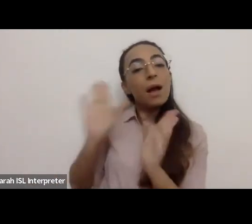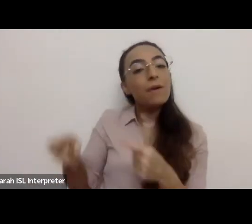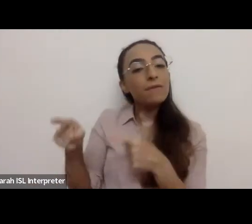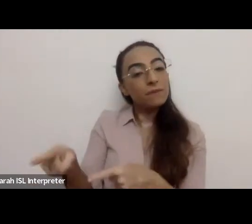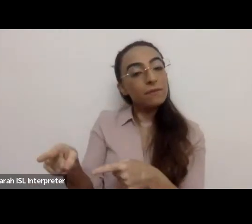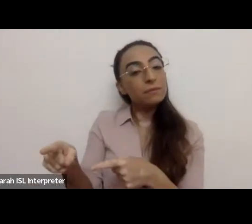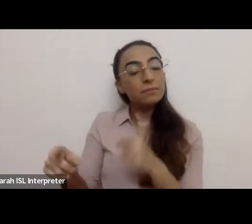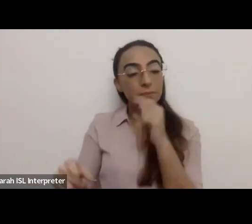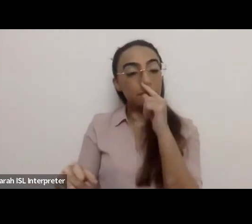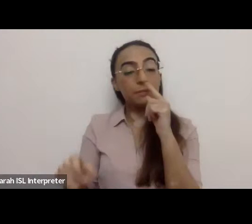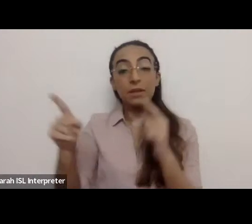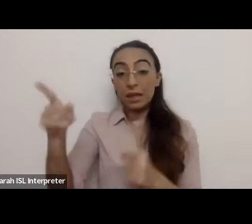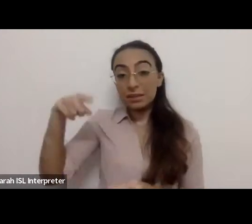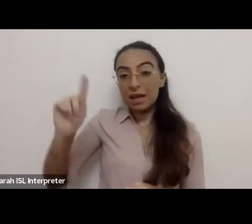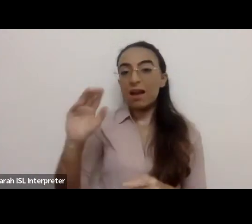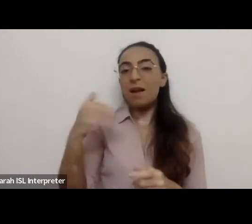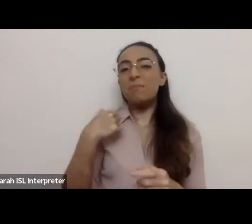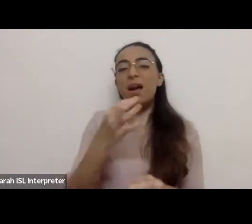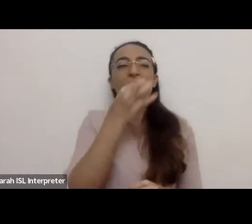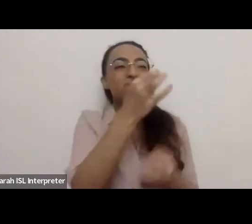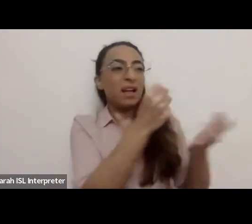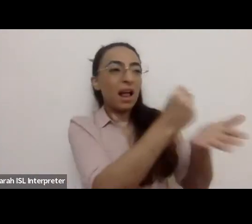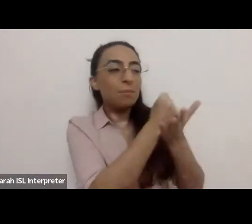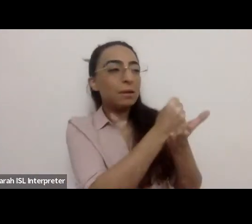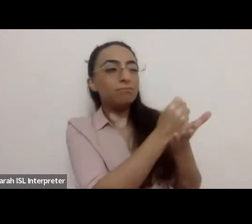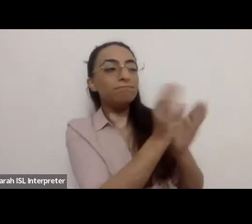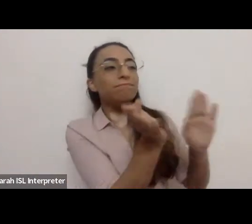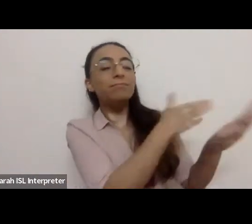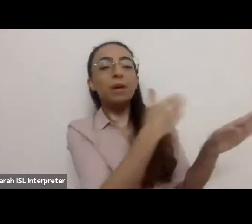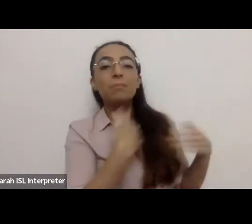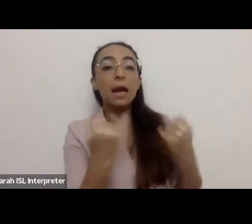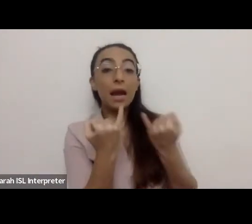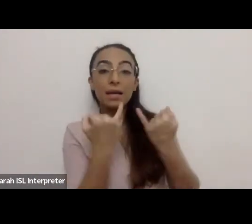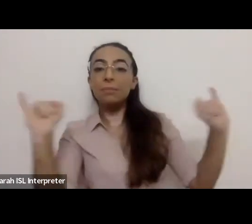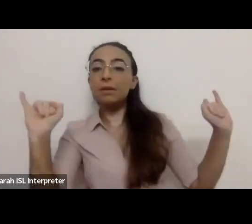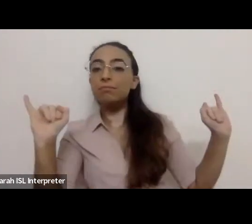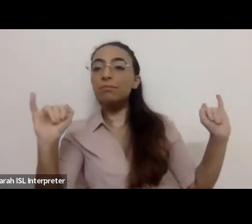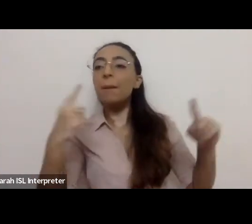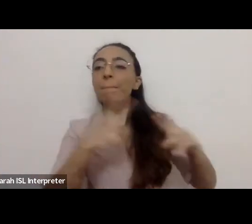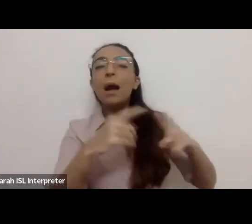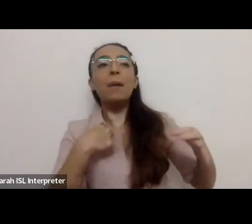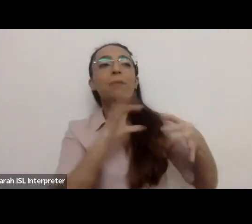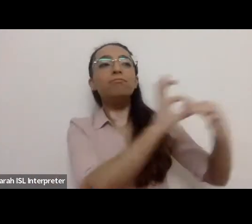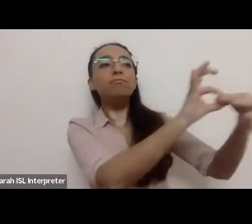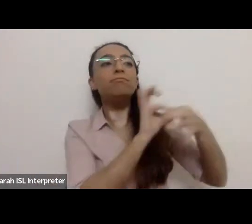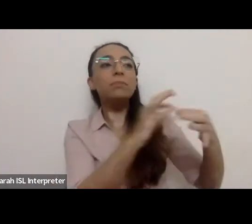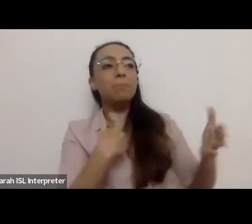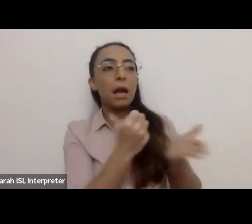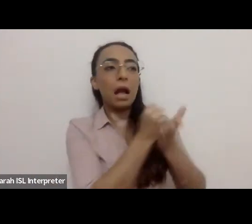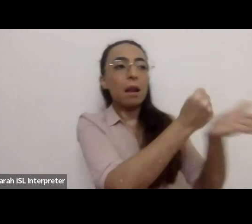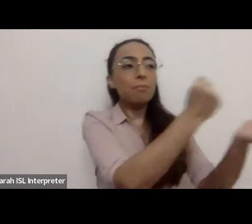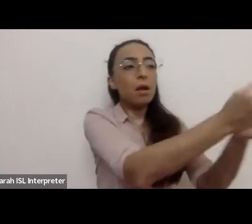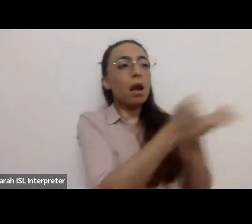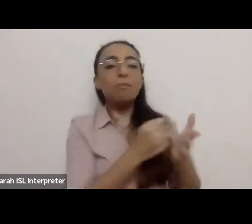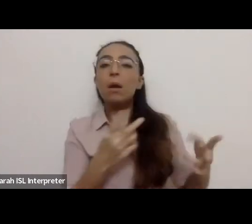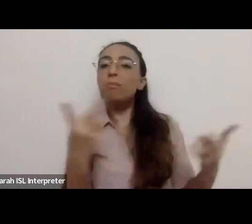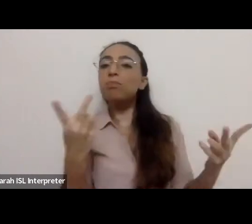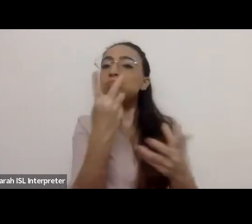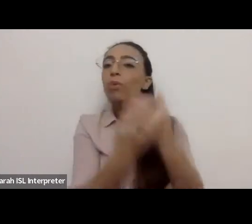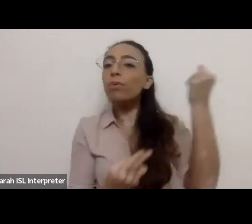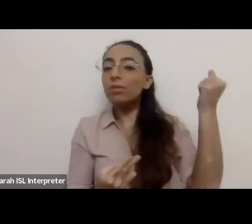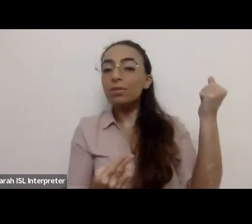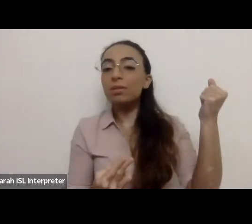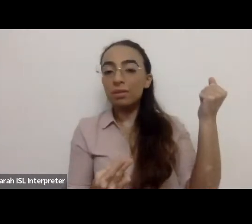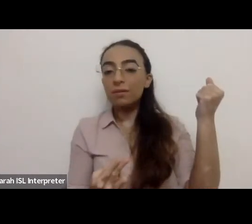being dependent to independent to interdependent, the transformation from receiver to the giver starts,